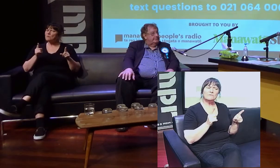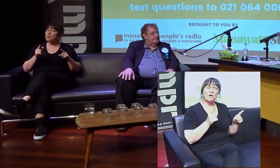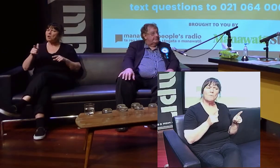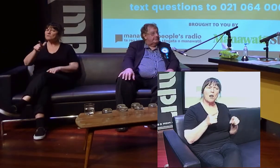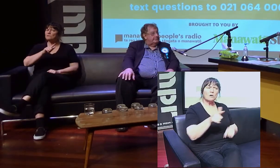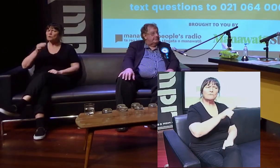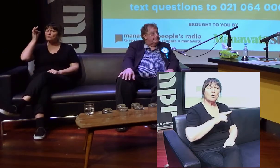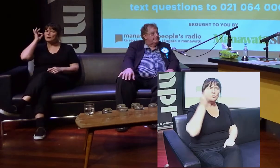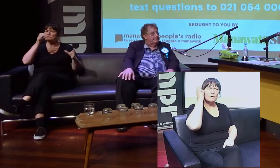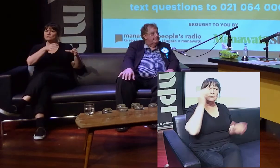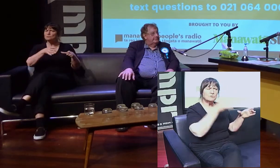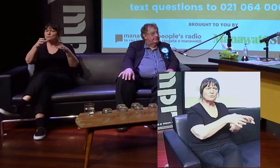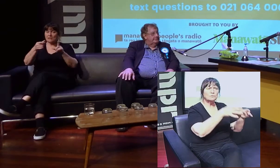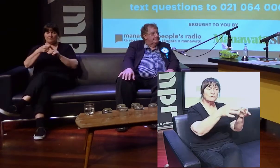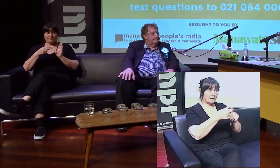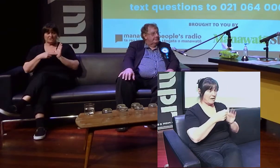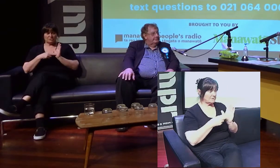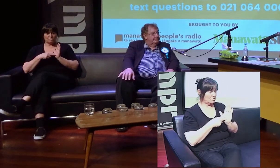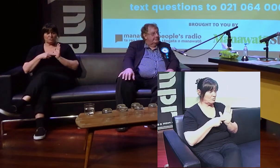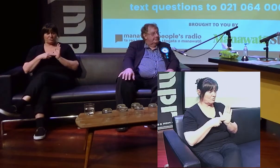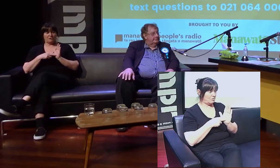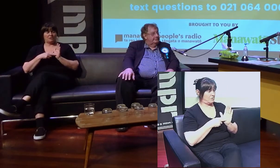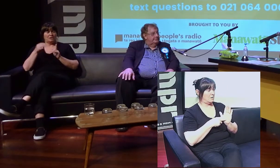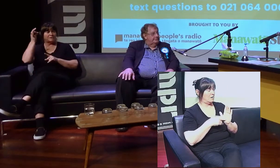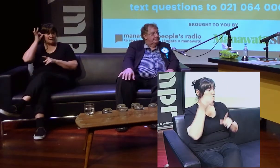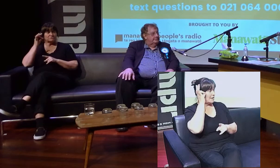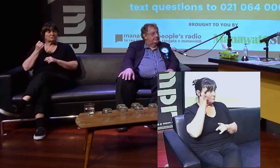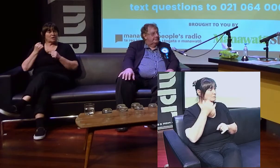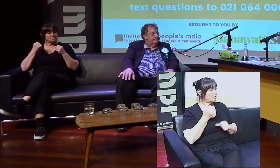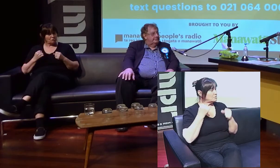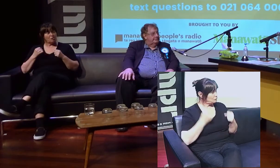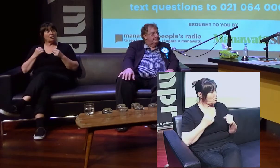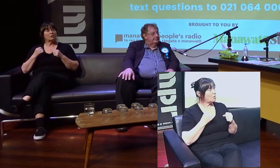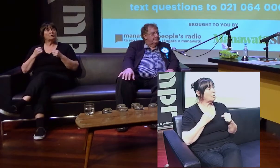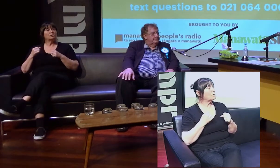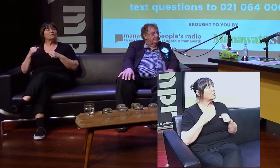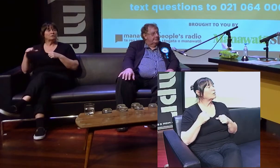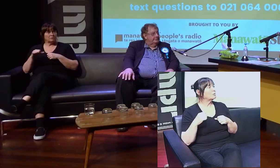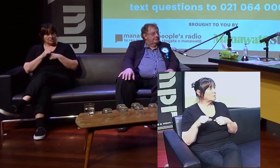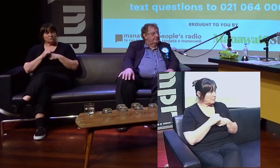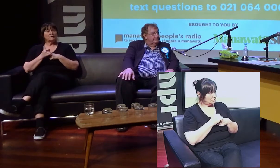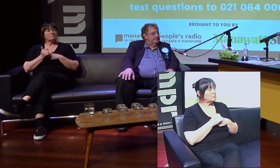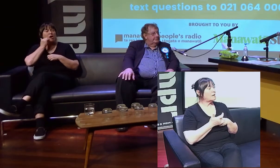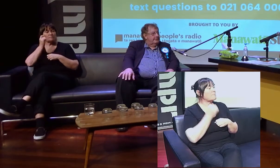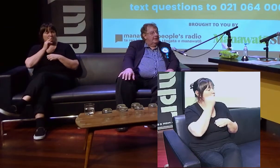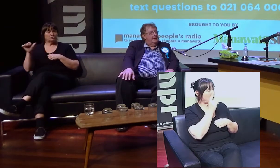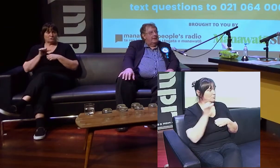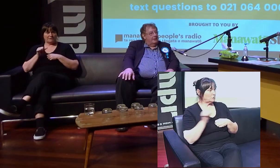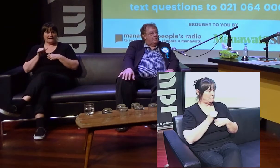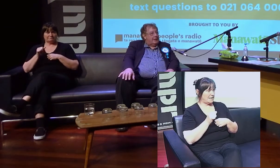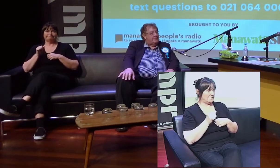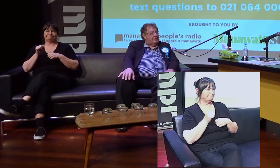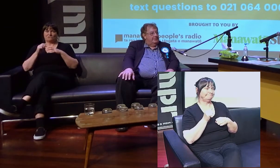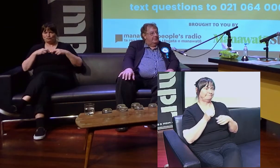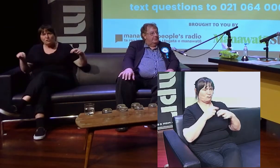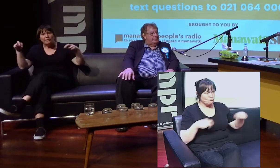I mean, Palmerston North Council is a good example where they've been quite insistent that Tangata Whenua should have a voice around the table. At